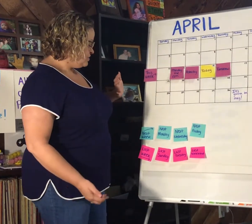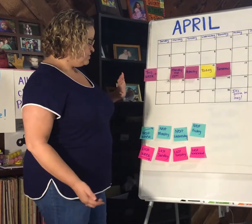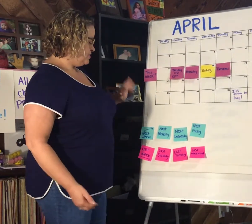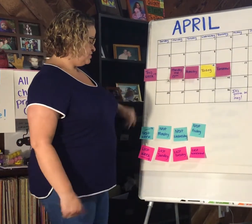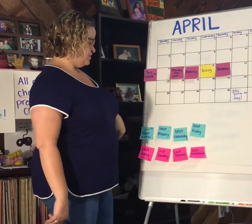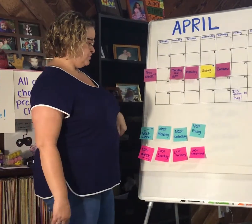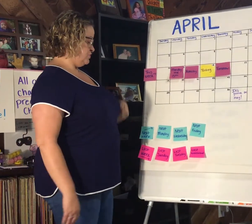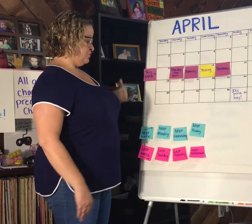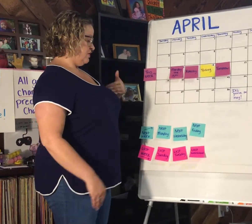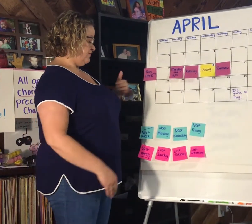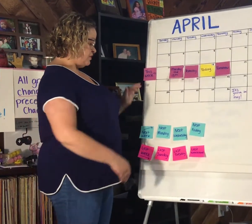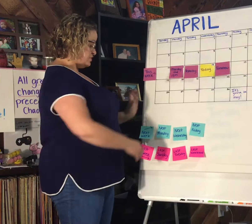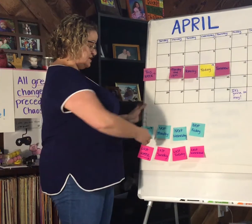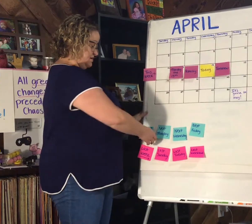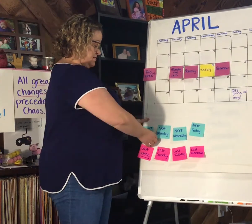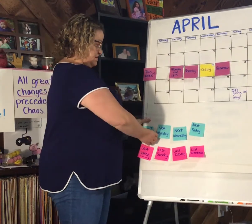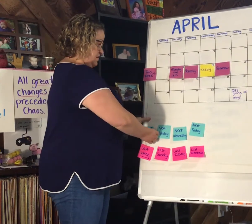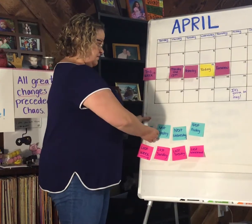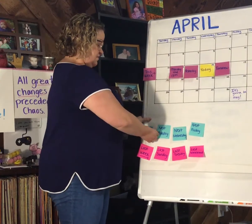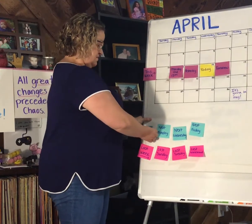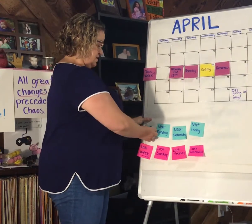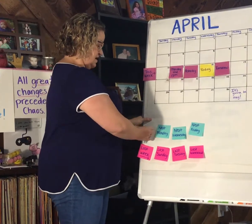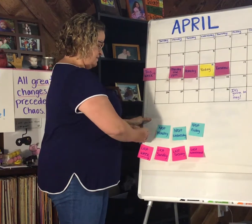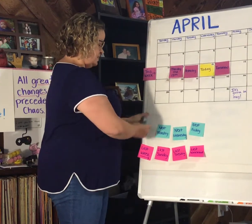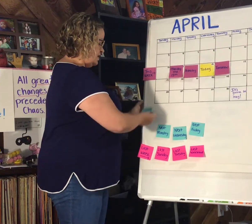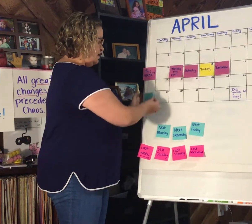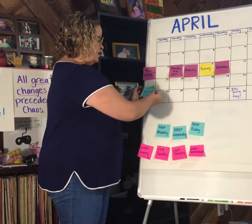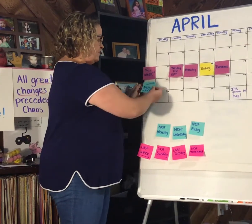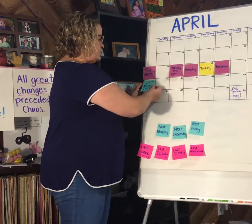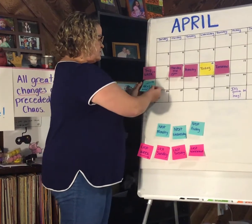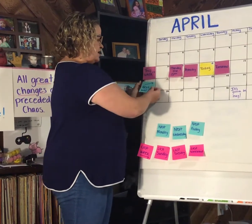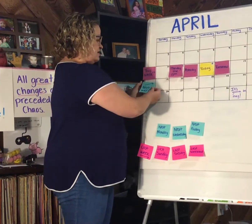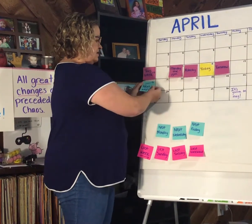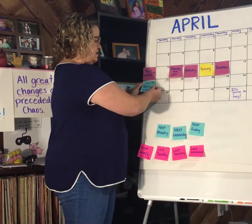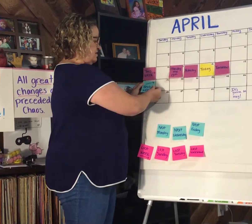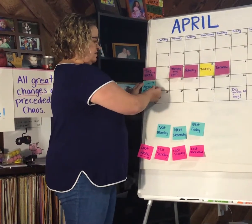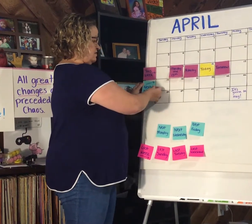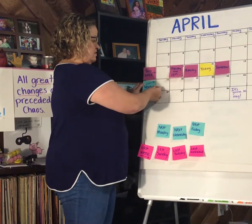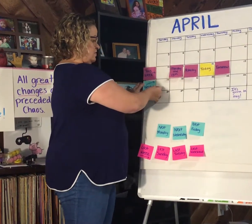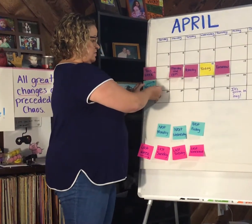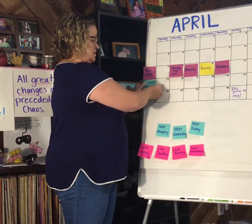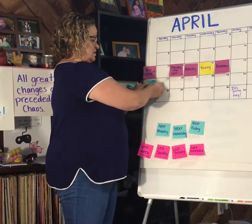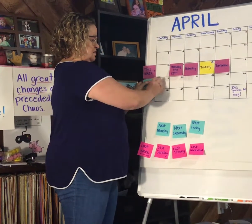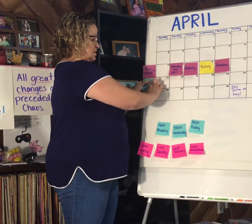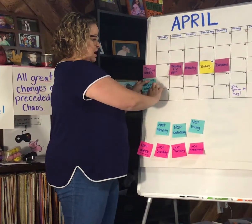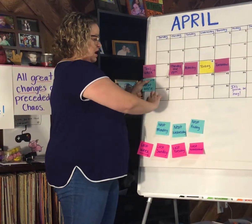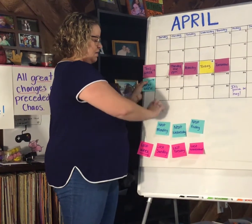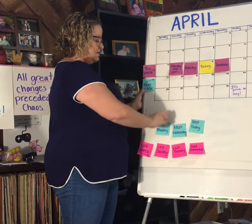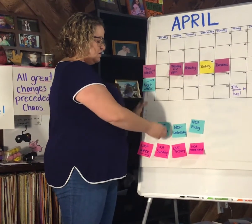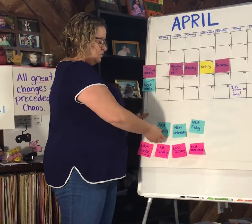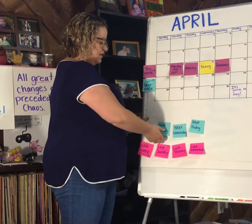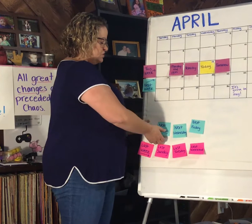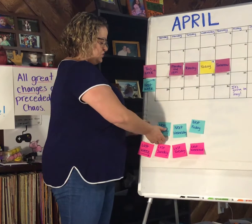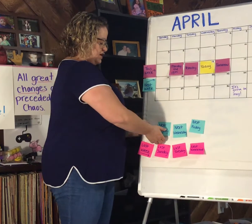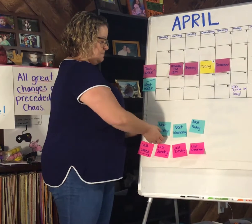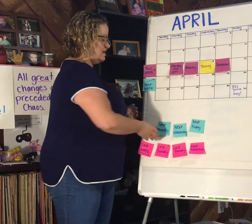to do future tense stuff, okay? Future tense is a little bit tricky